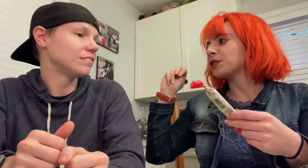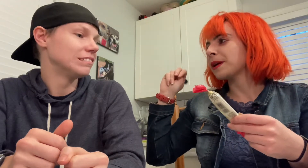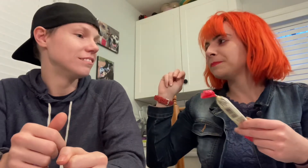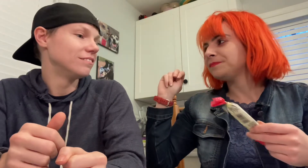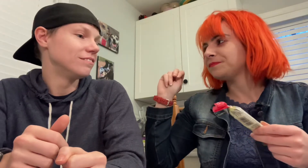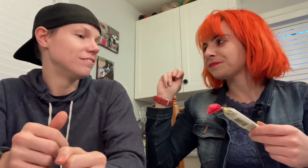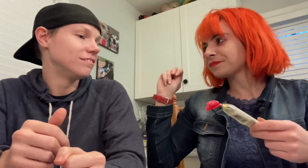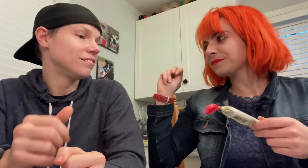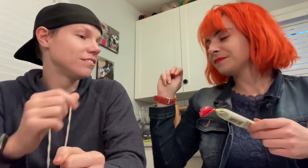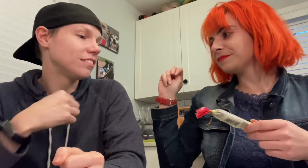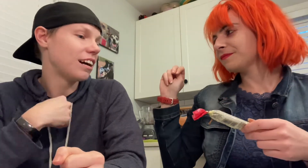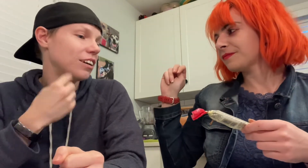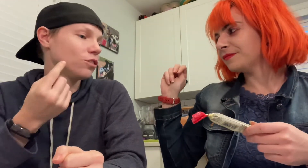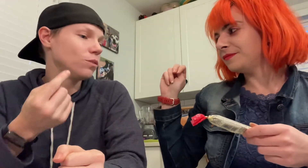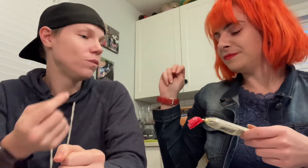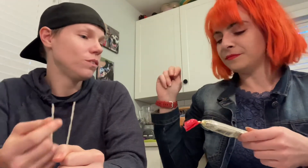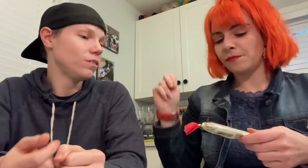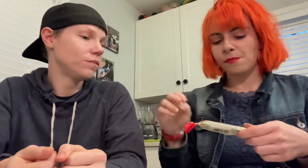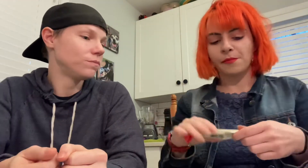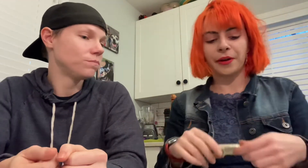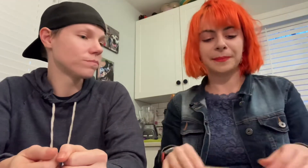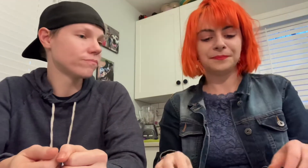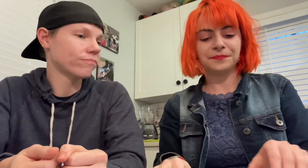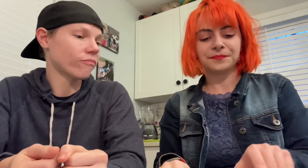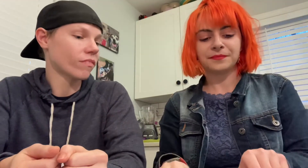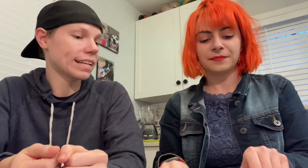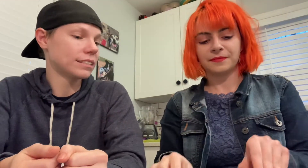marzipan? Oh, geez. Okay.